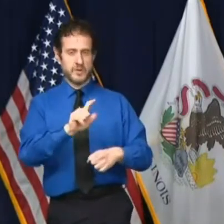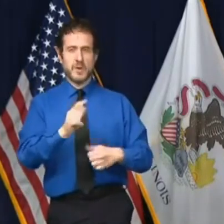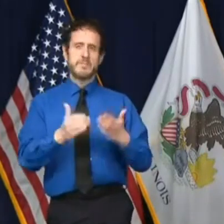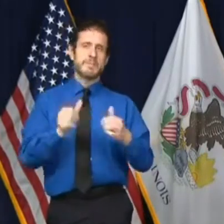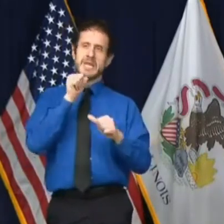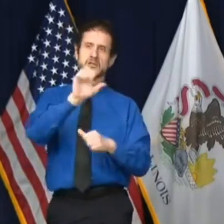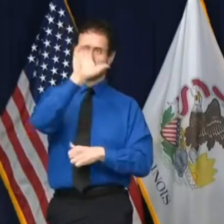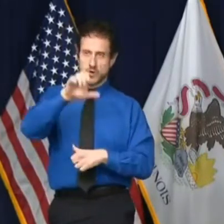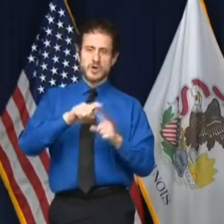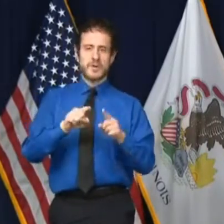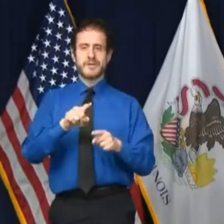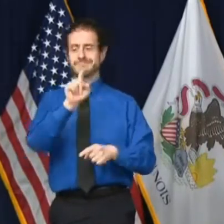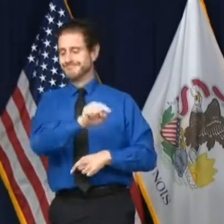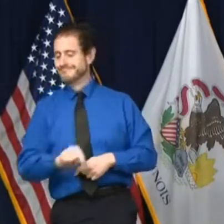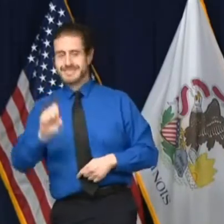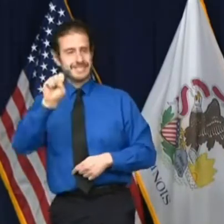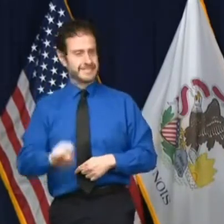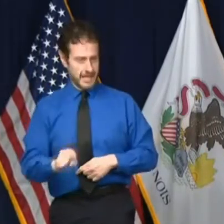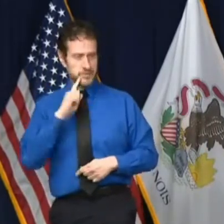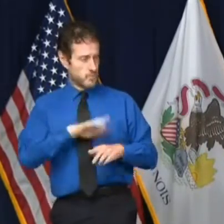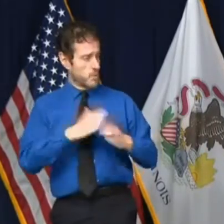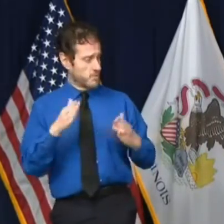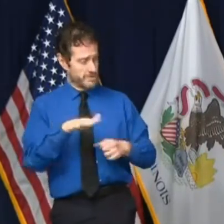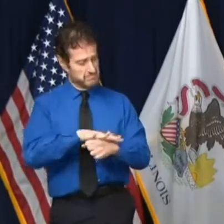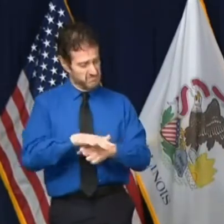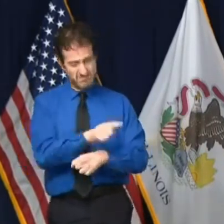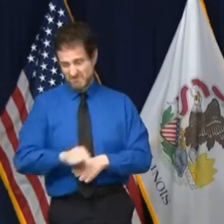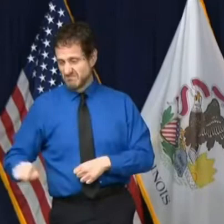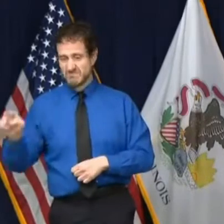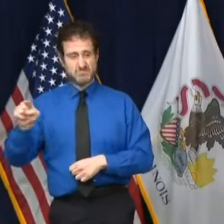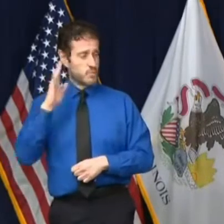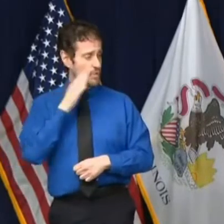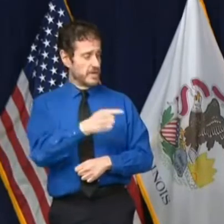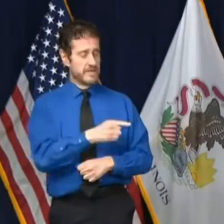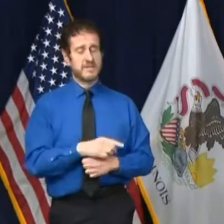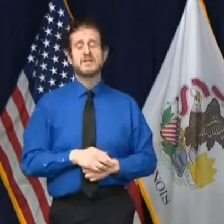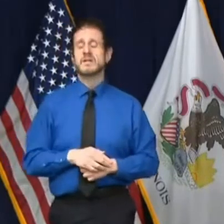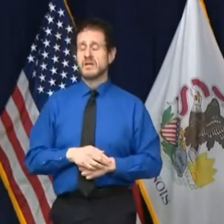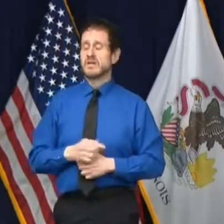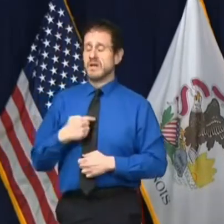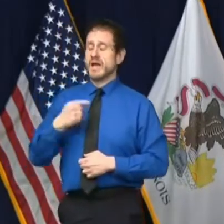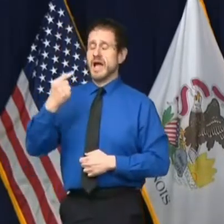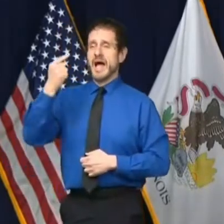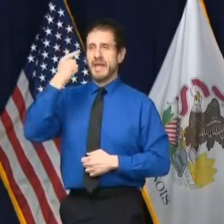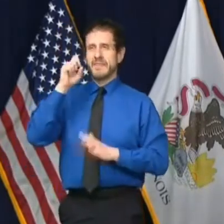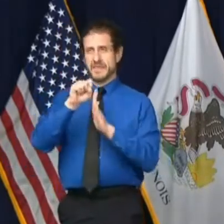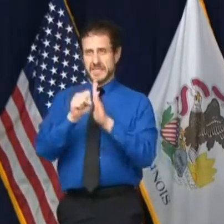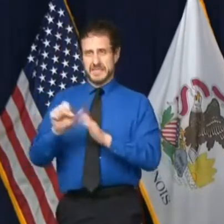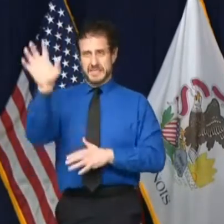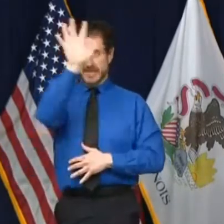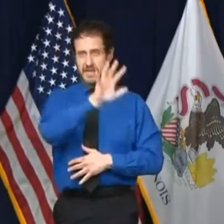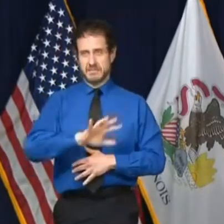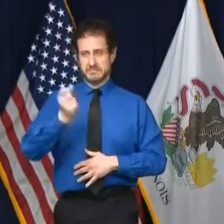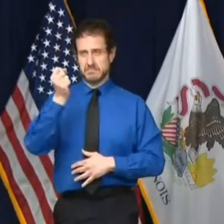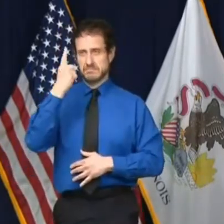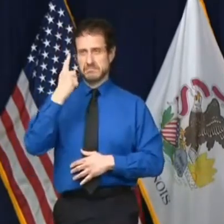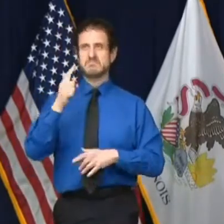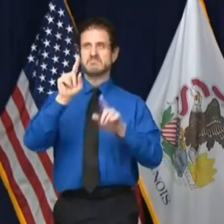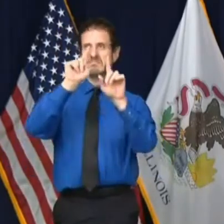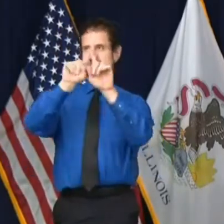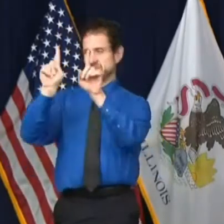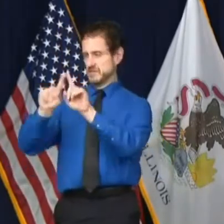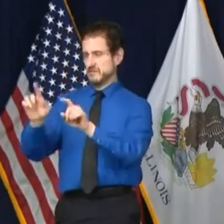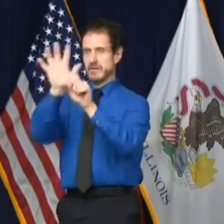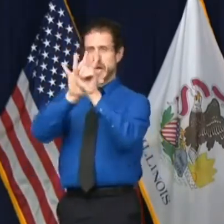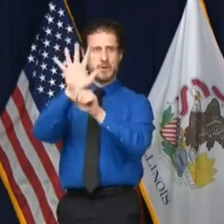more about that, but suffice to say that I absolutely think of the state as, we have a lot of